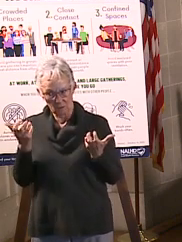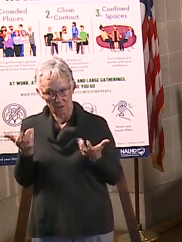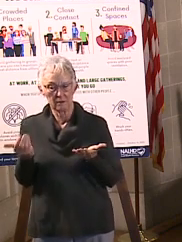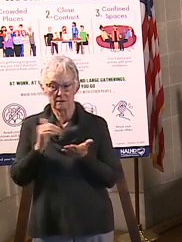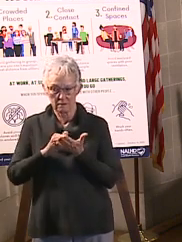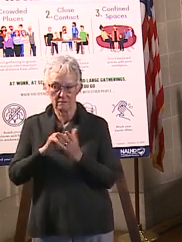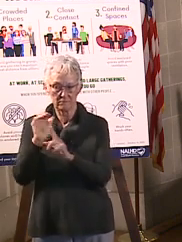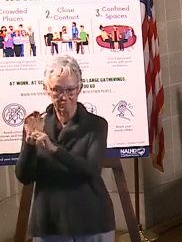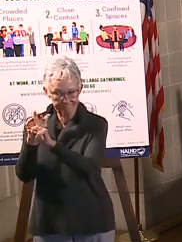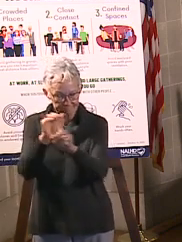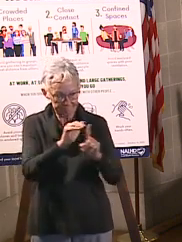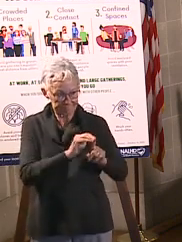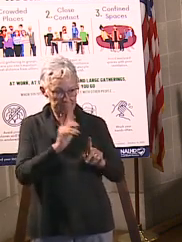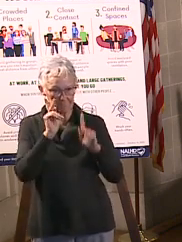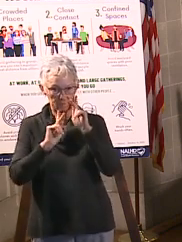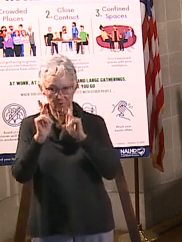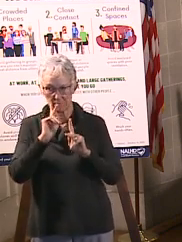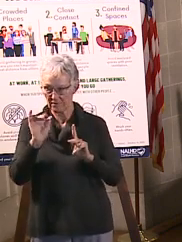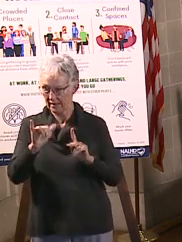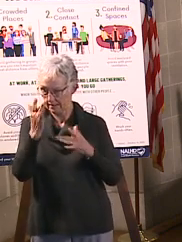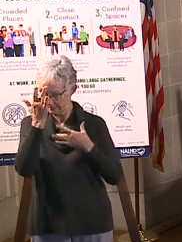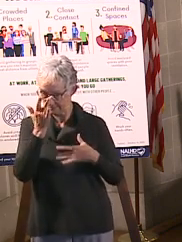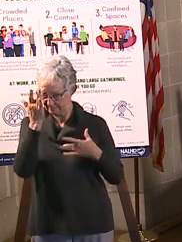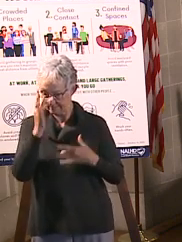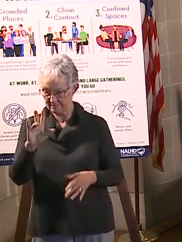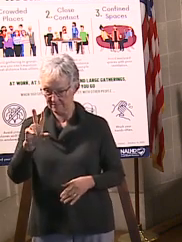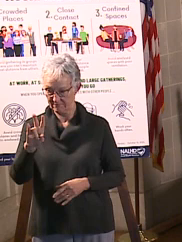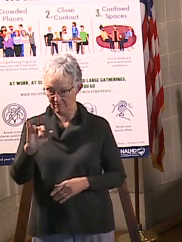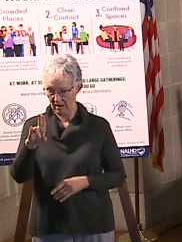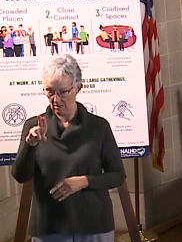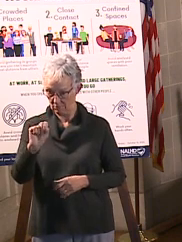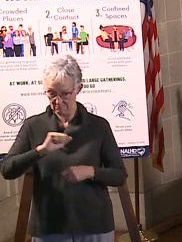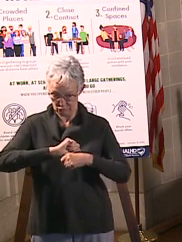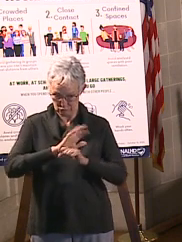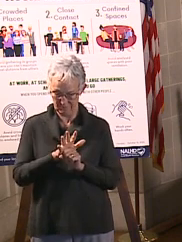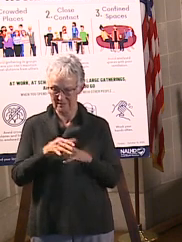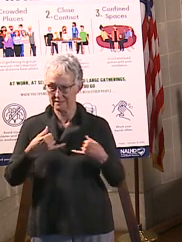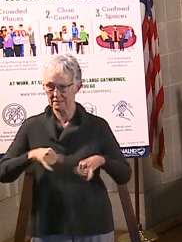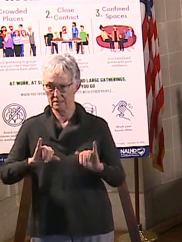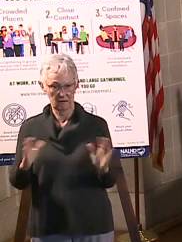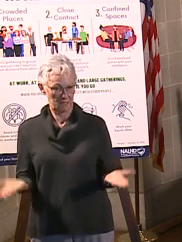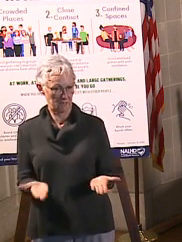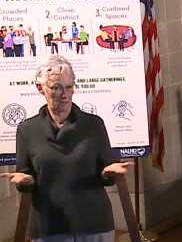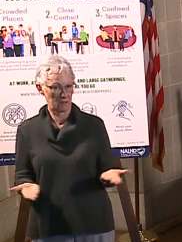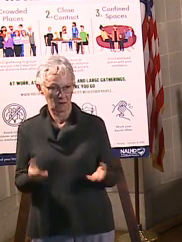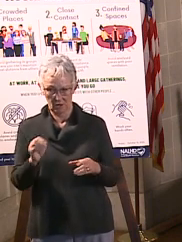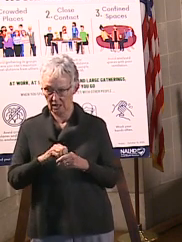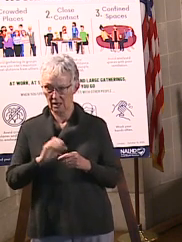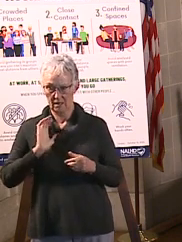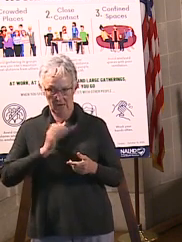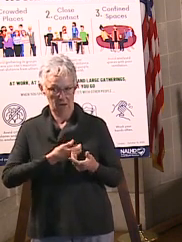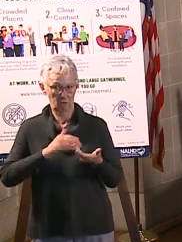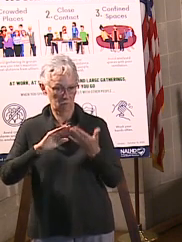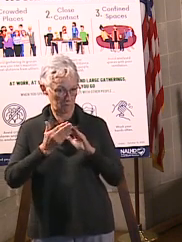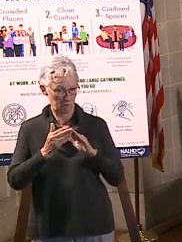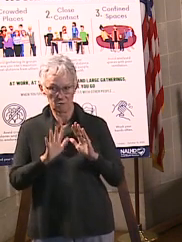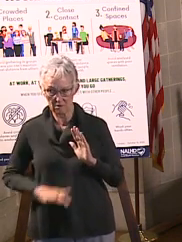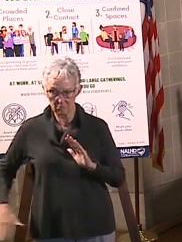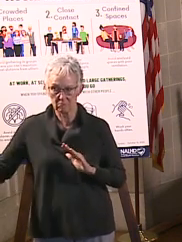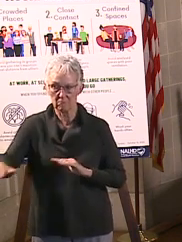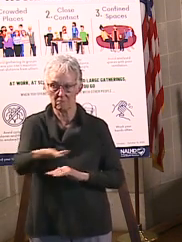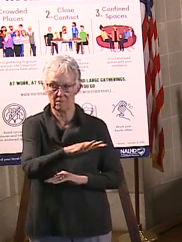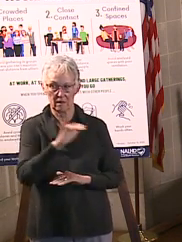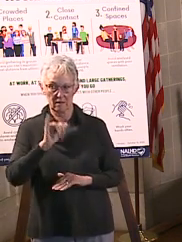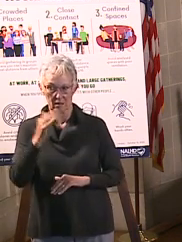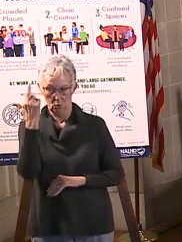have the virus in our community. And so we need to take steps to be able to slow down that spread. That's why we've talked about making